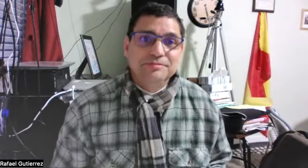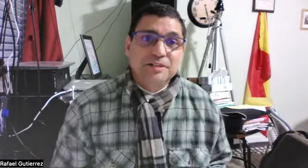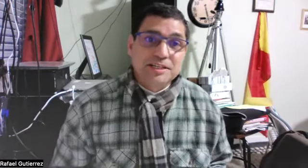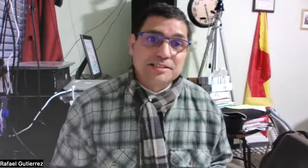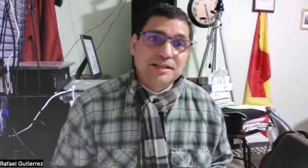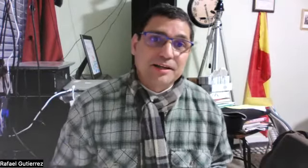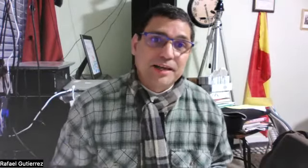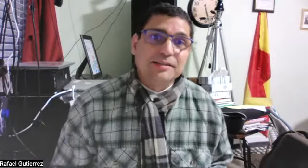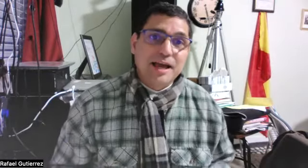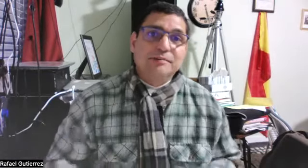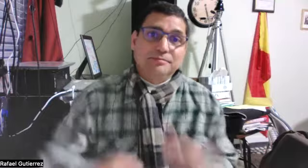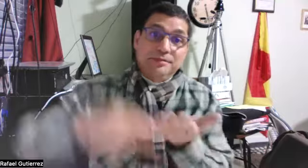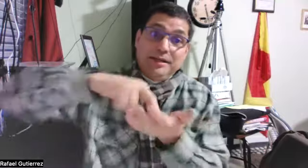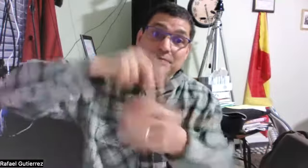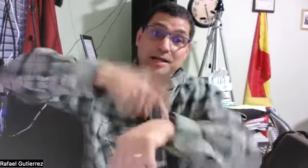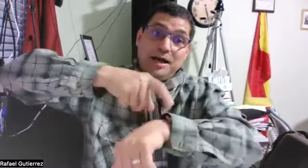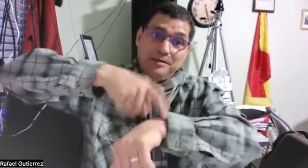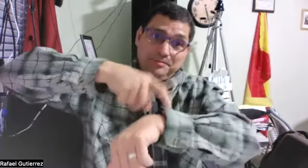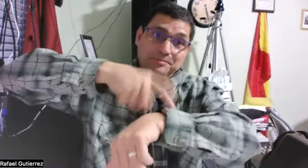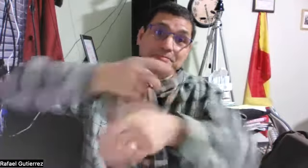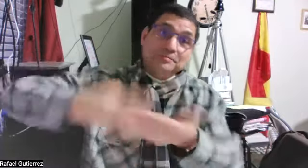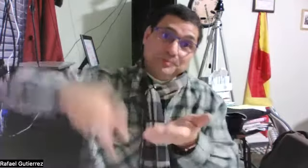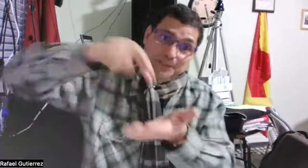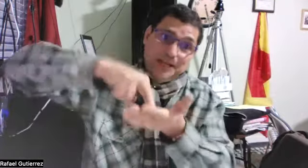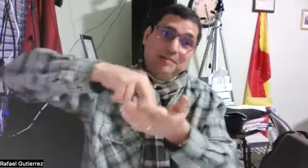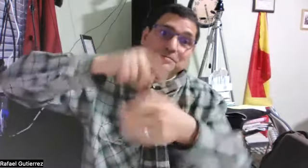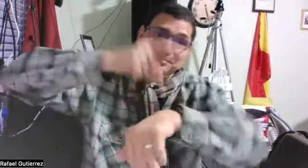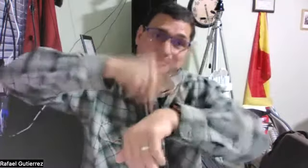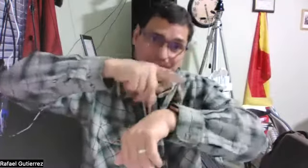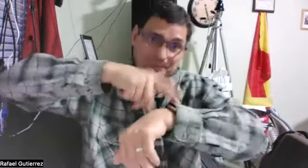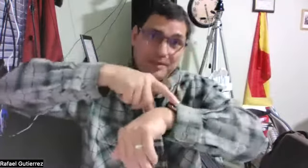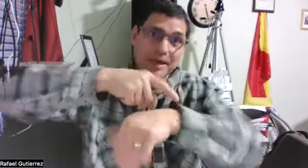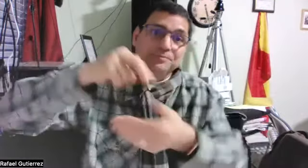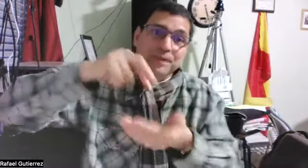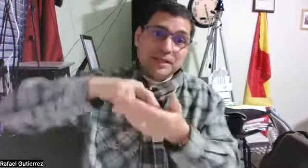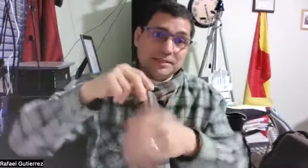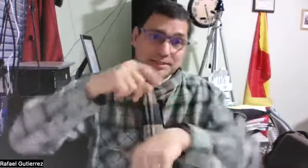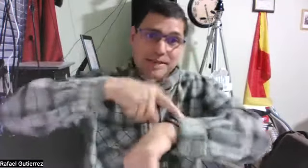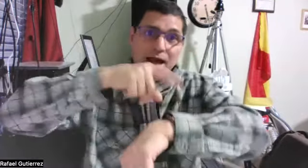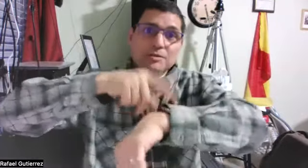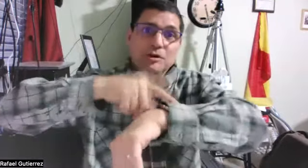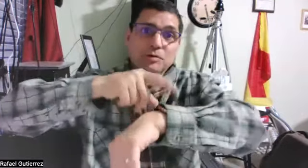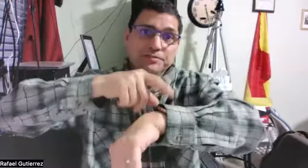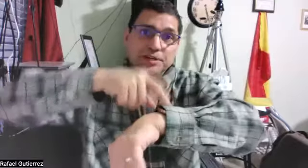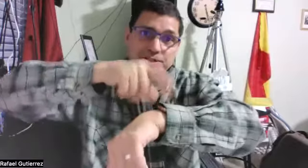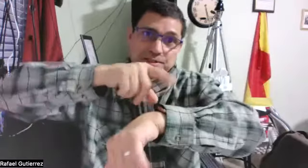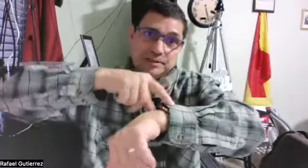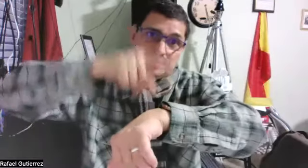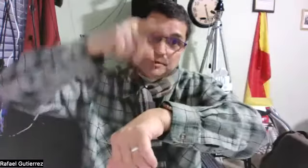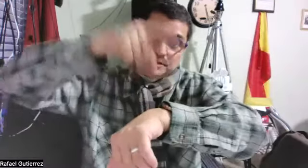First it's, okay, yeah, get up, time. So get up, okay. Time is always first,